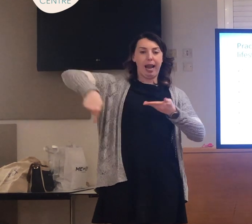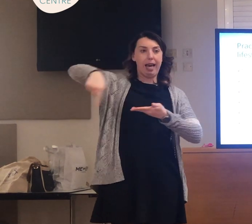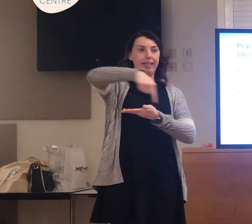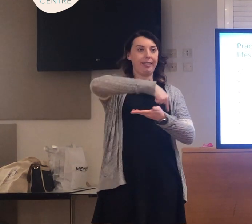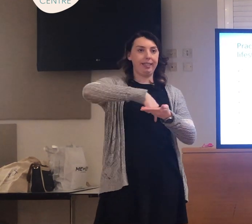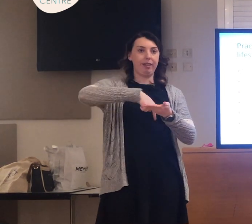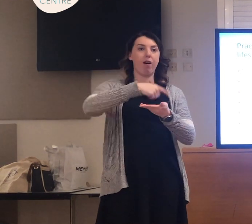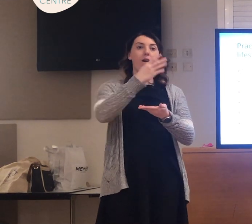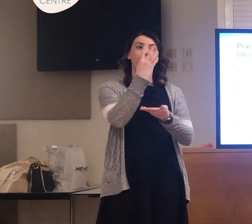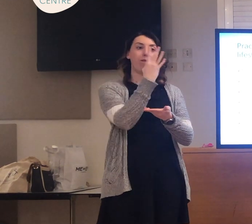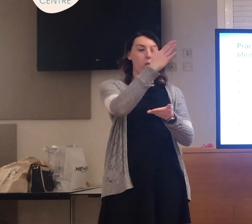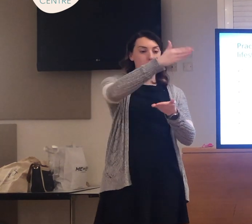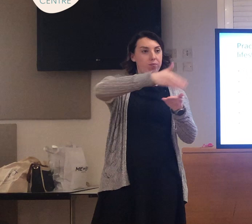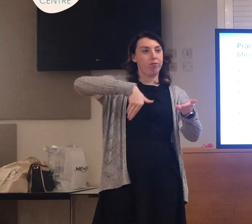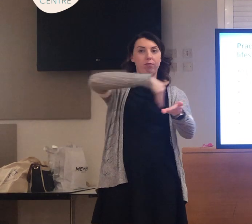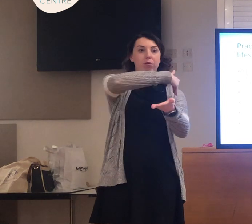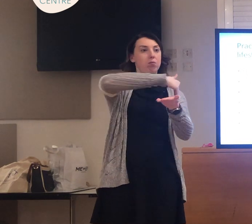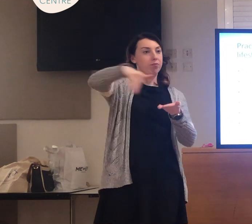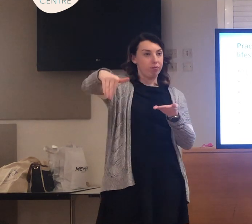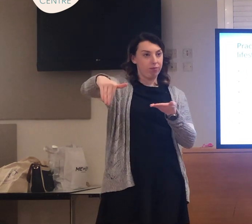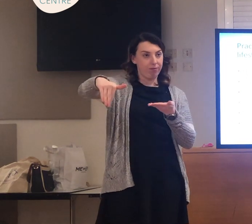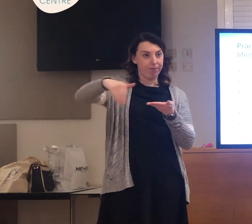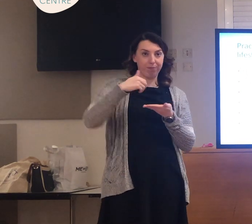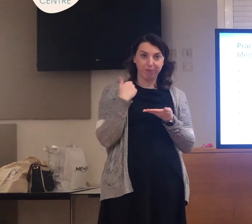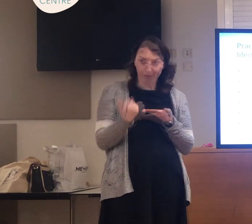divided into 4 quarters.